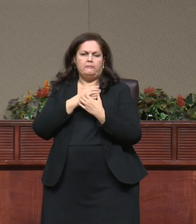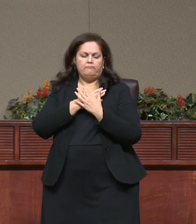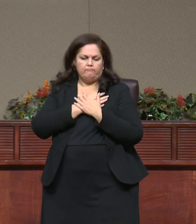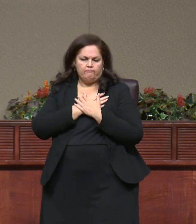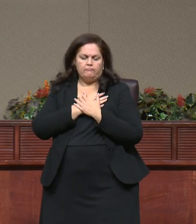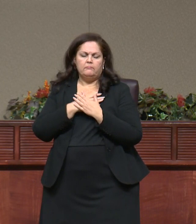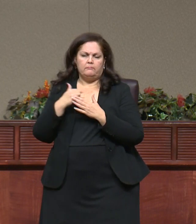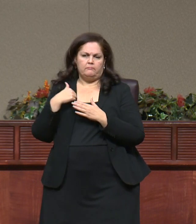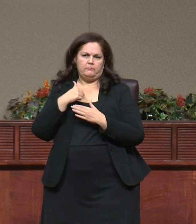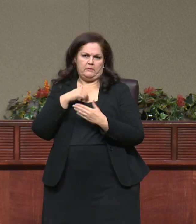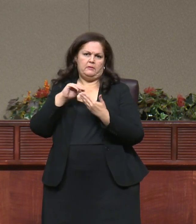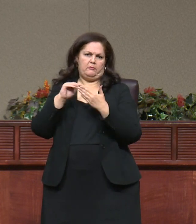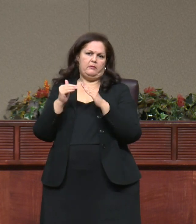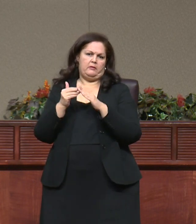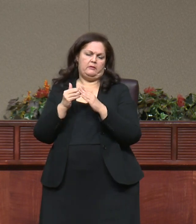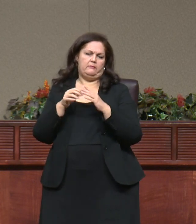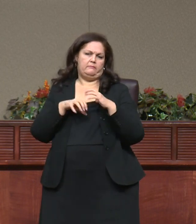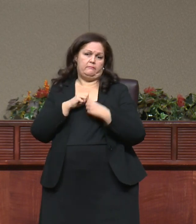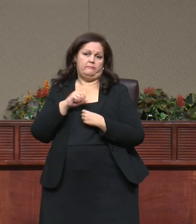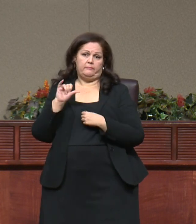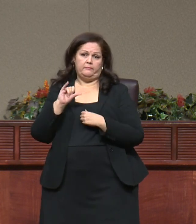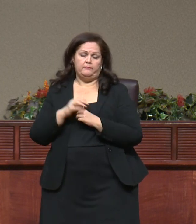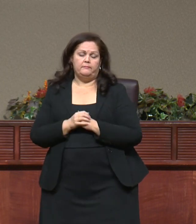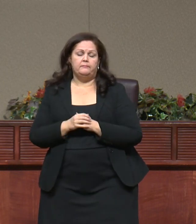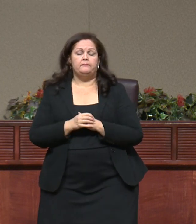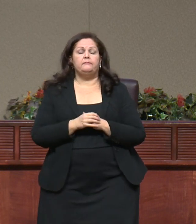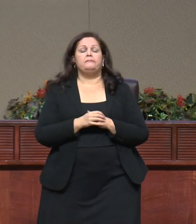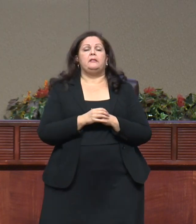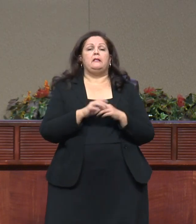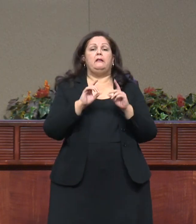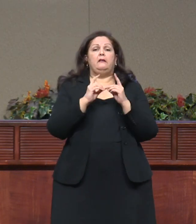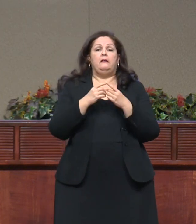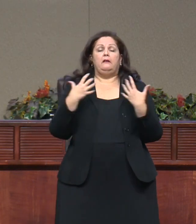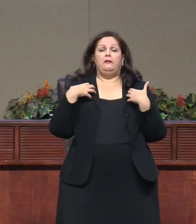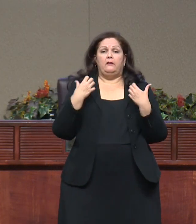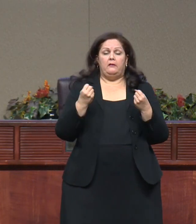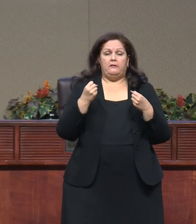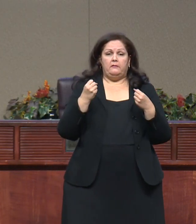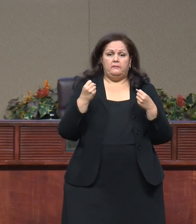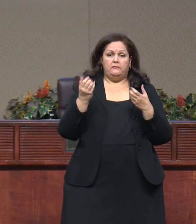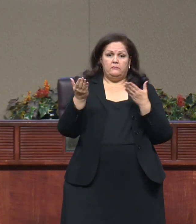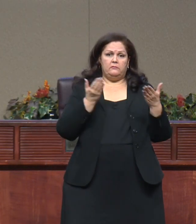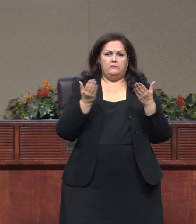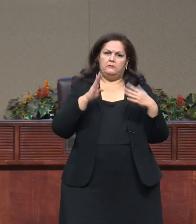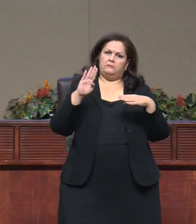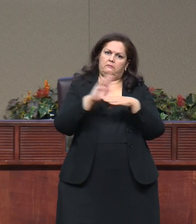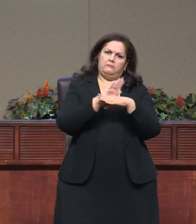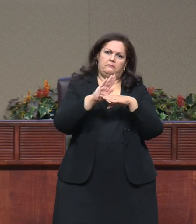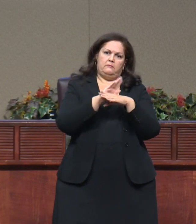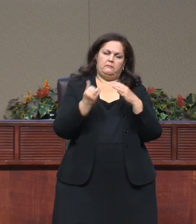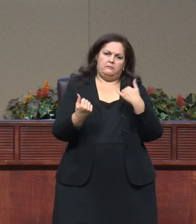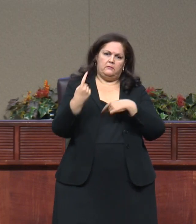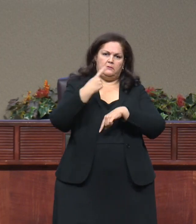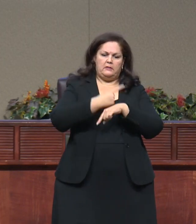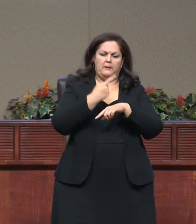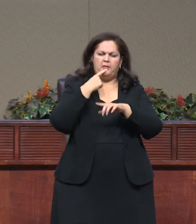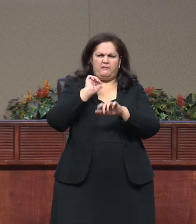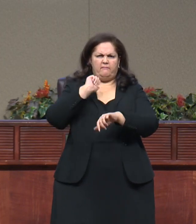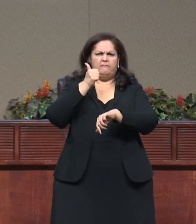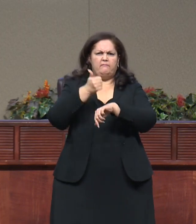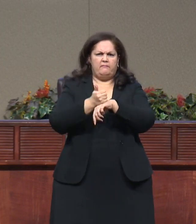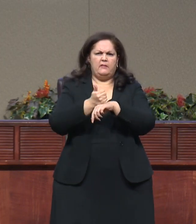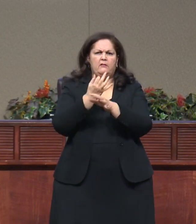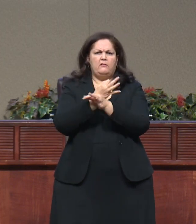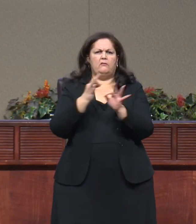community. Our Orange County Health Services team has been busy today setting up for free